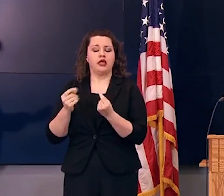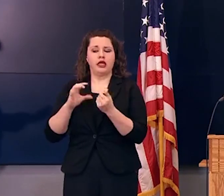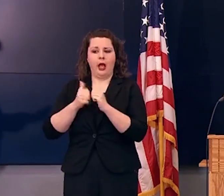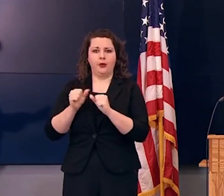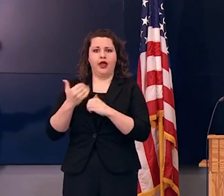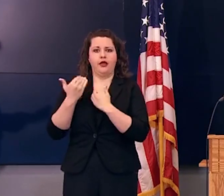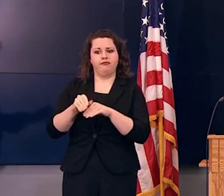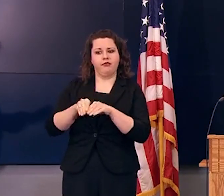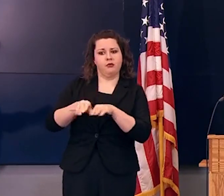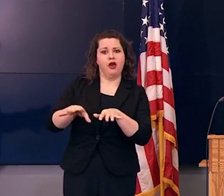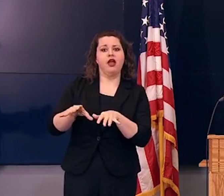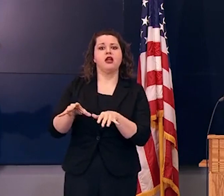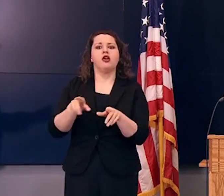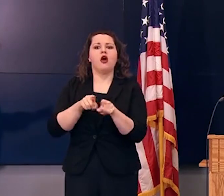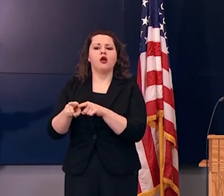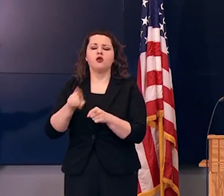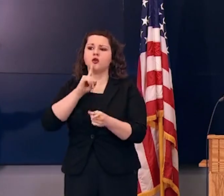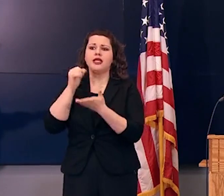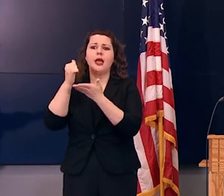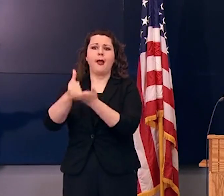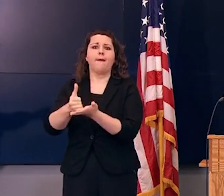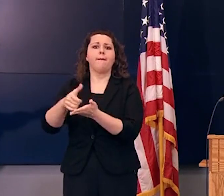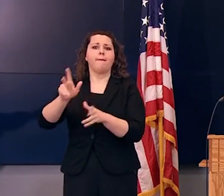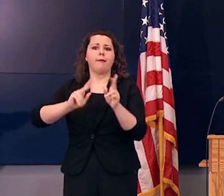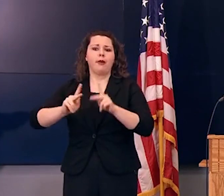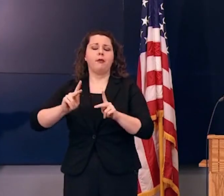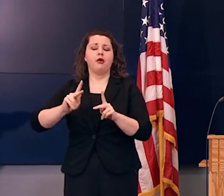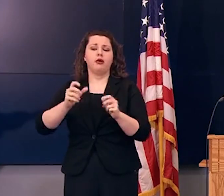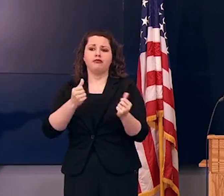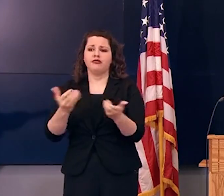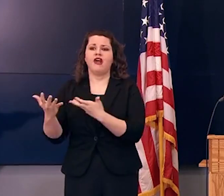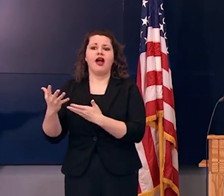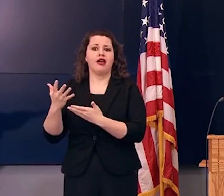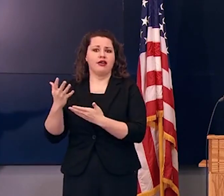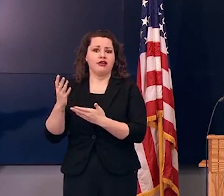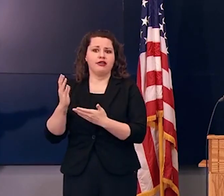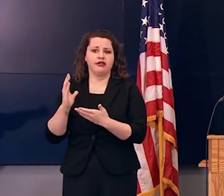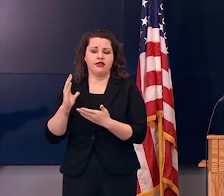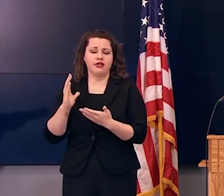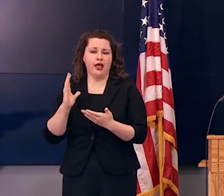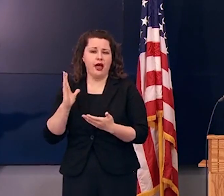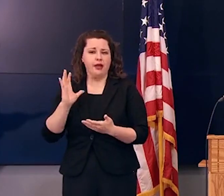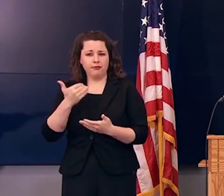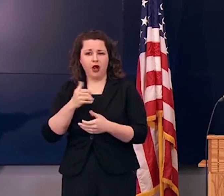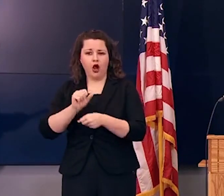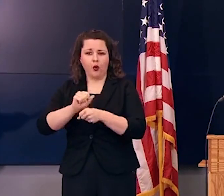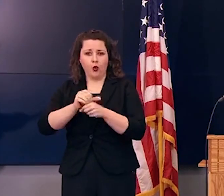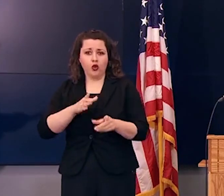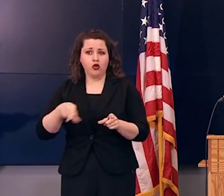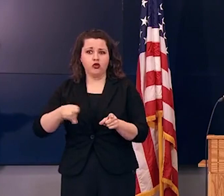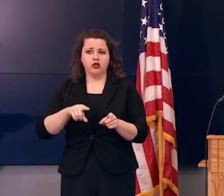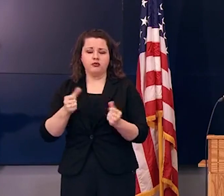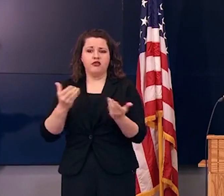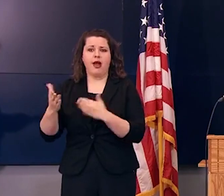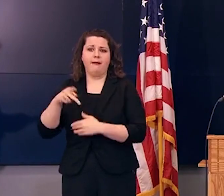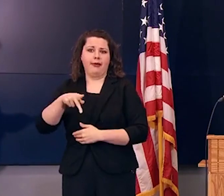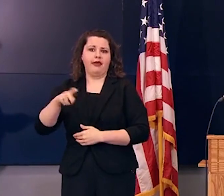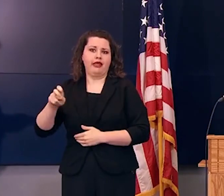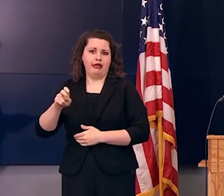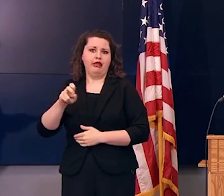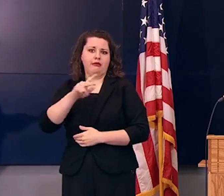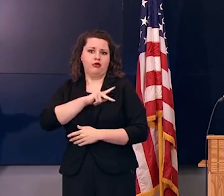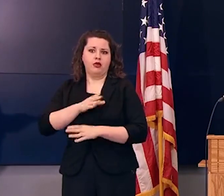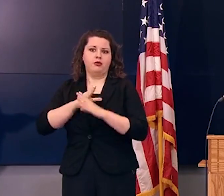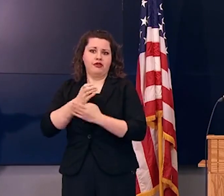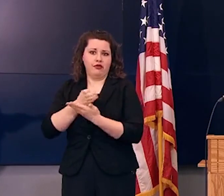as well as really helping us provide our workforce with the PPE that they need